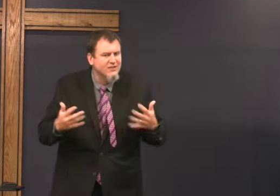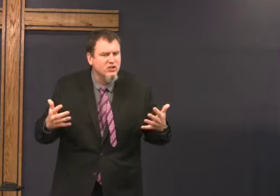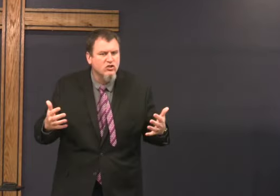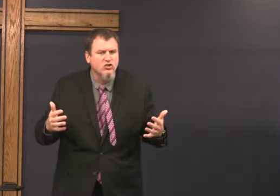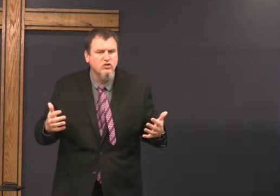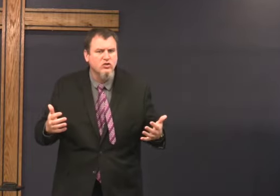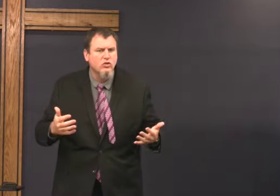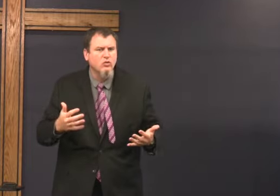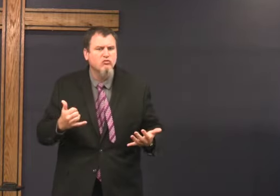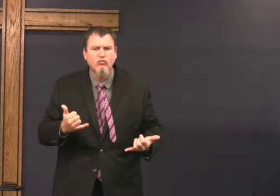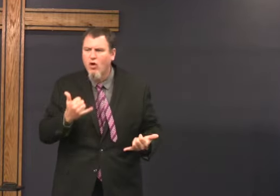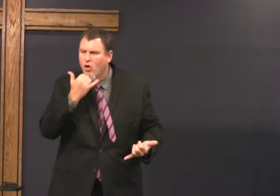collar.